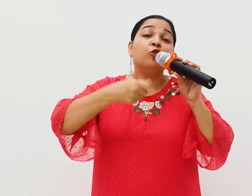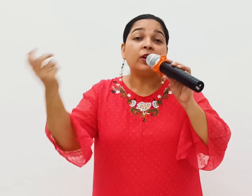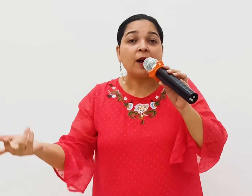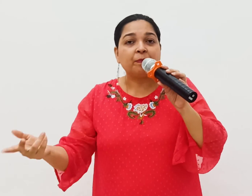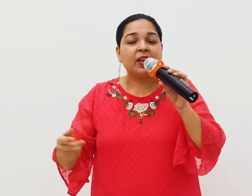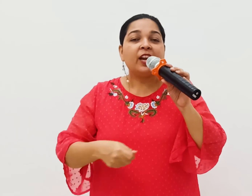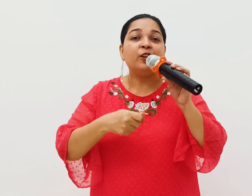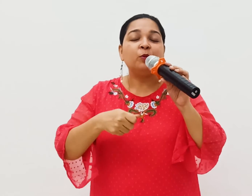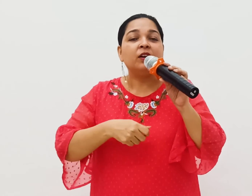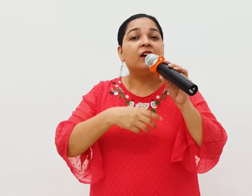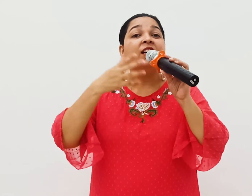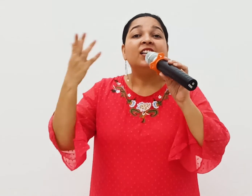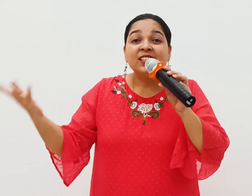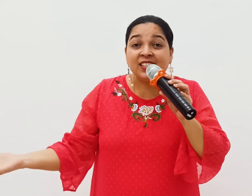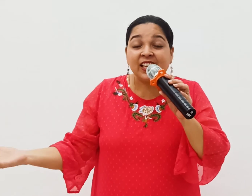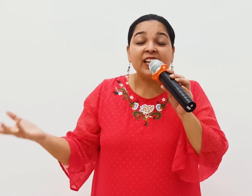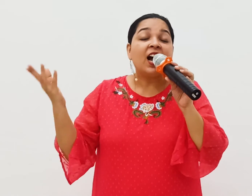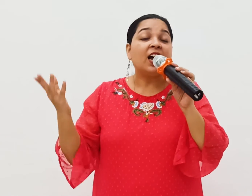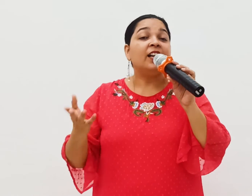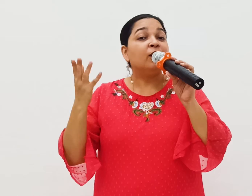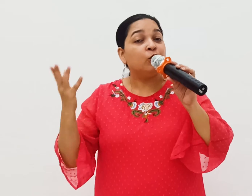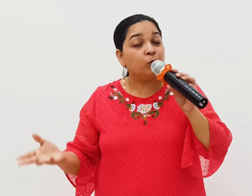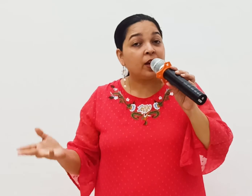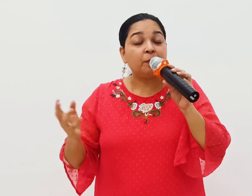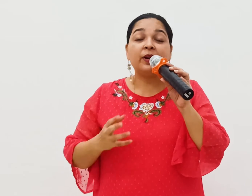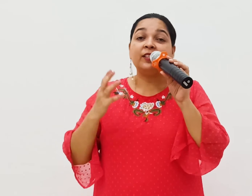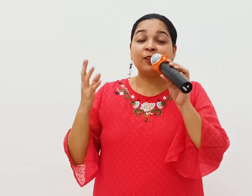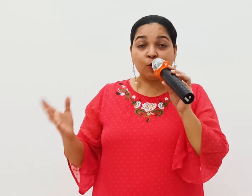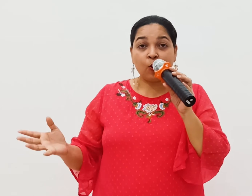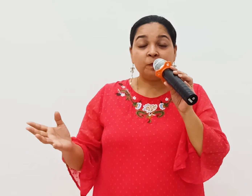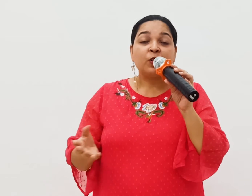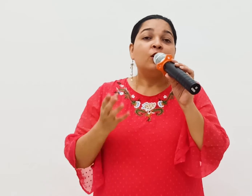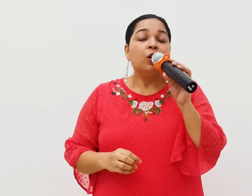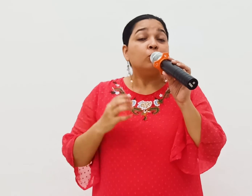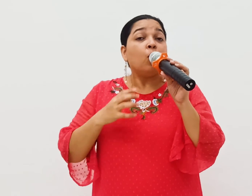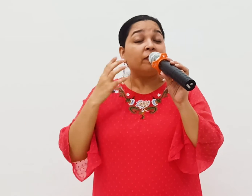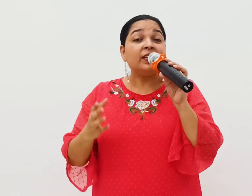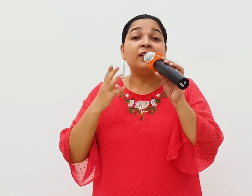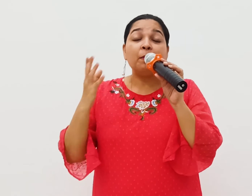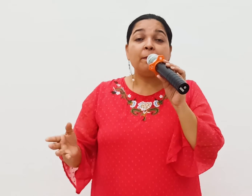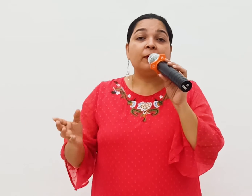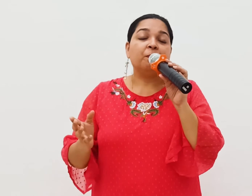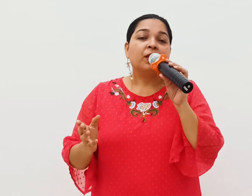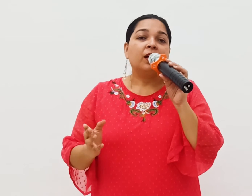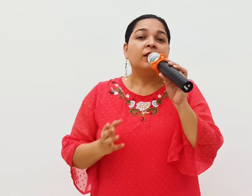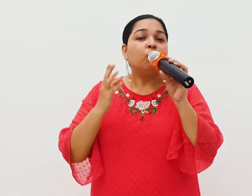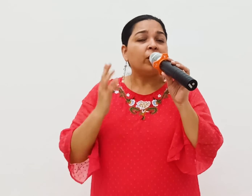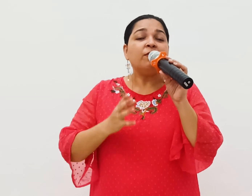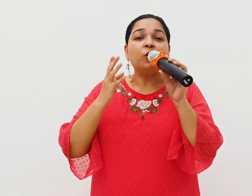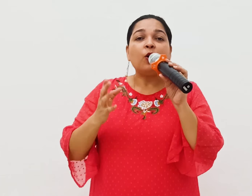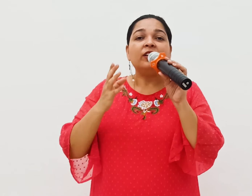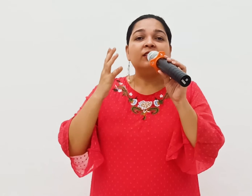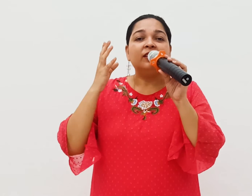threw Jonah into the sea. Hallelujah. Praise the Lord. So always remember